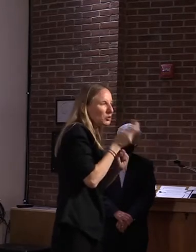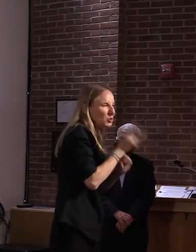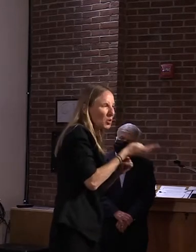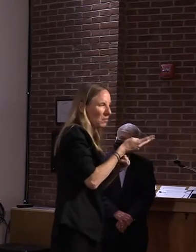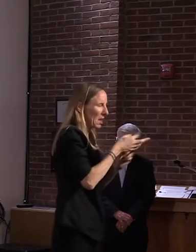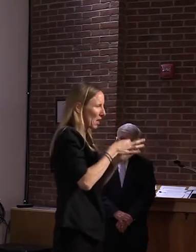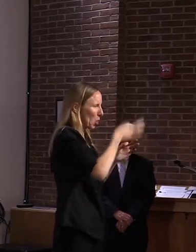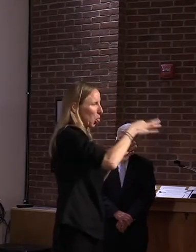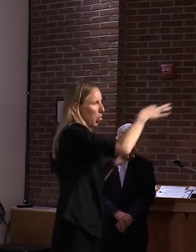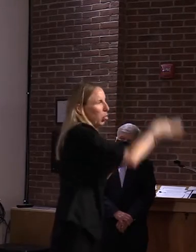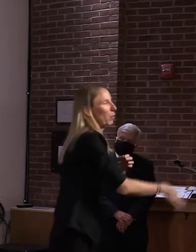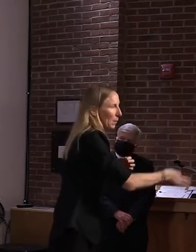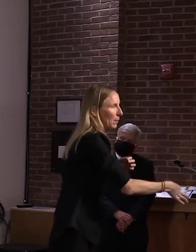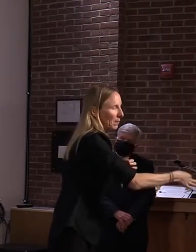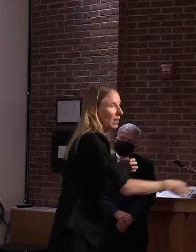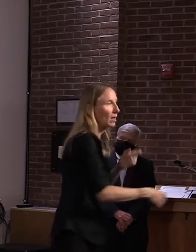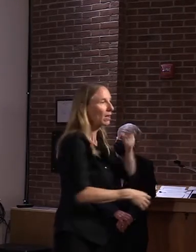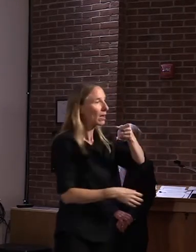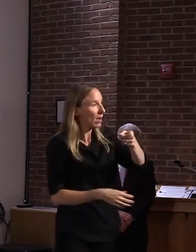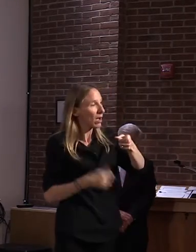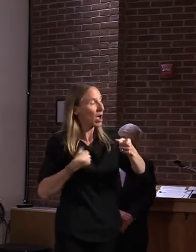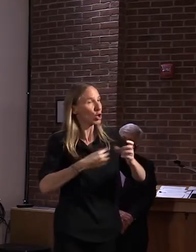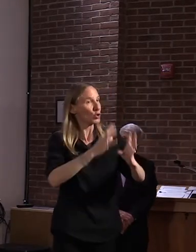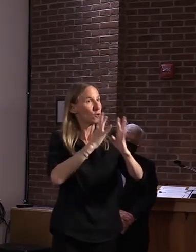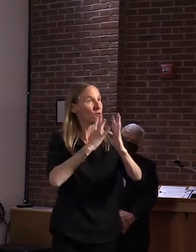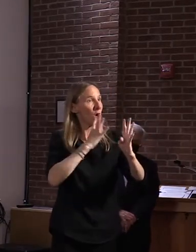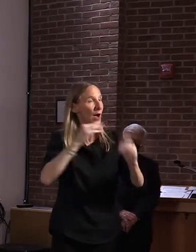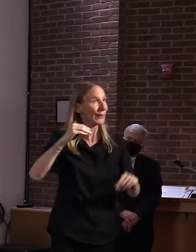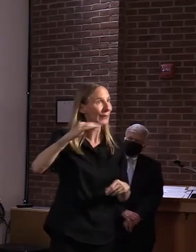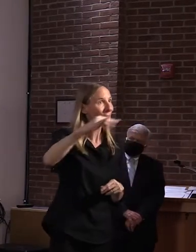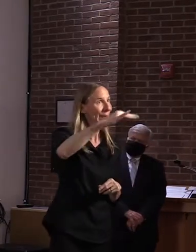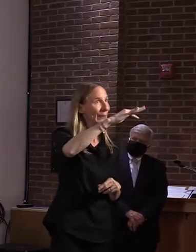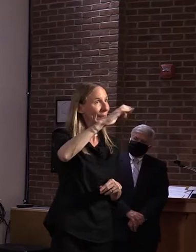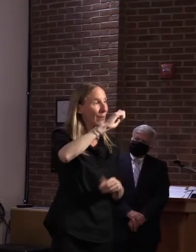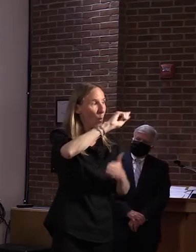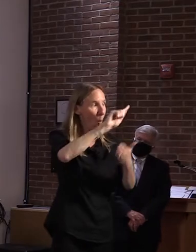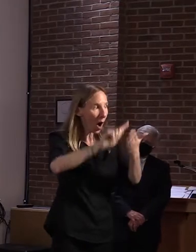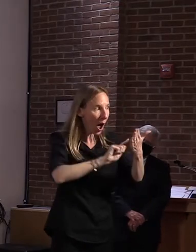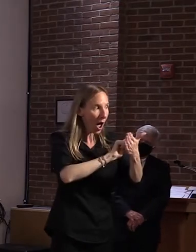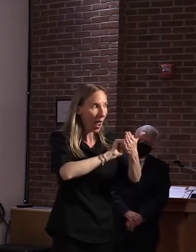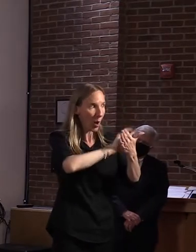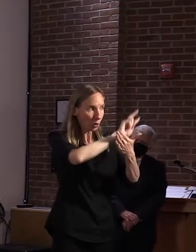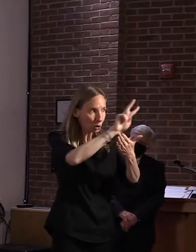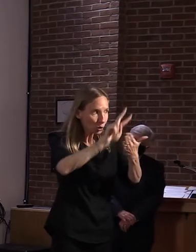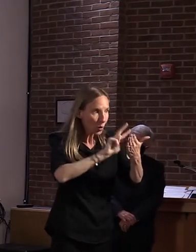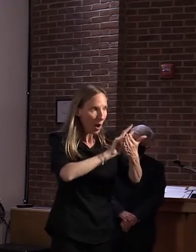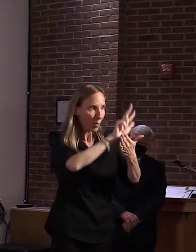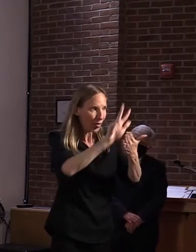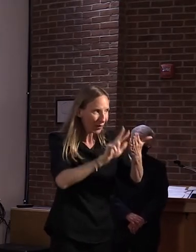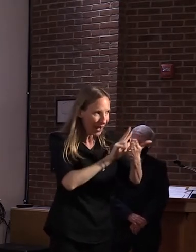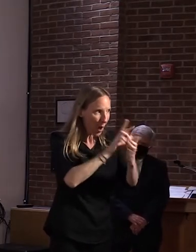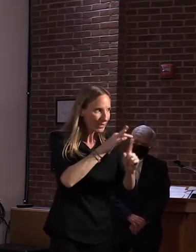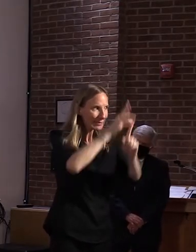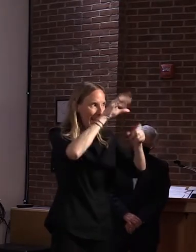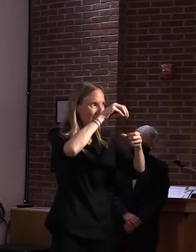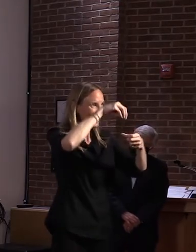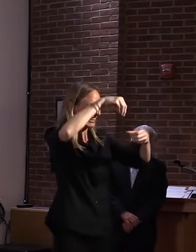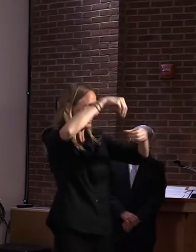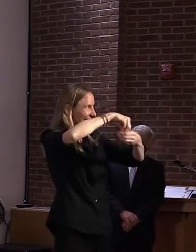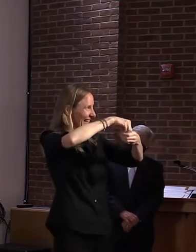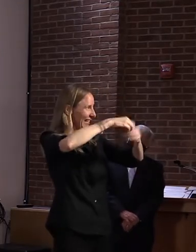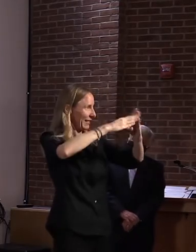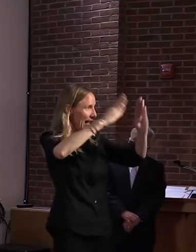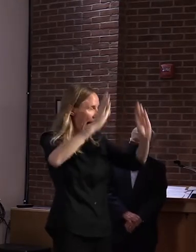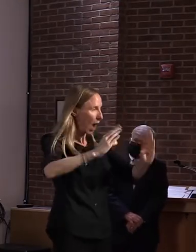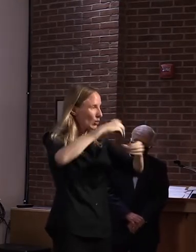when there's poor ventilation or overcrowding. That's why we harp on this all the time. These